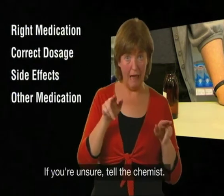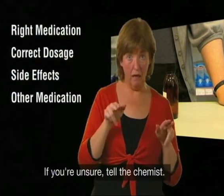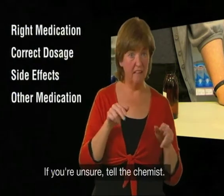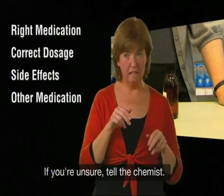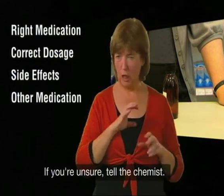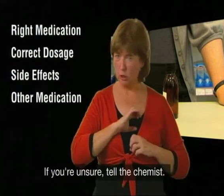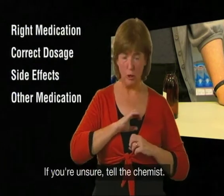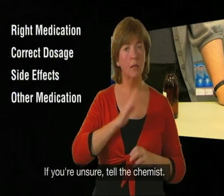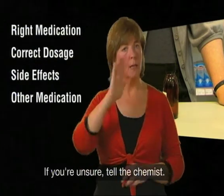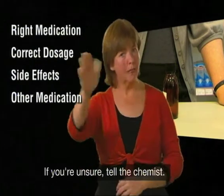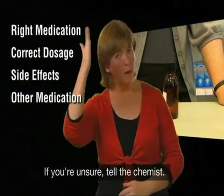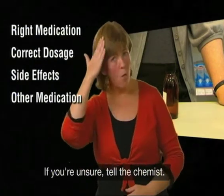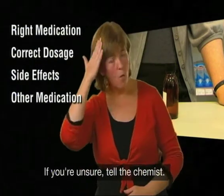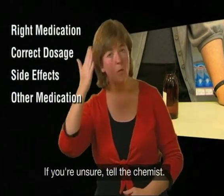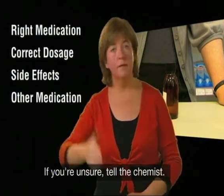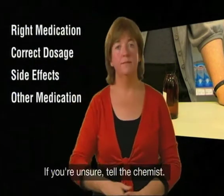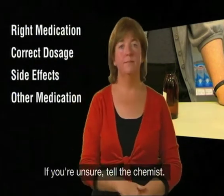If you are unsure, tell the chemist.